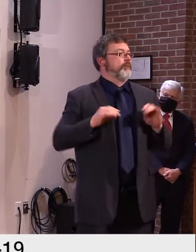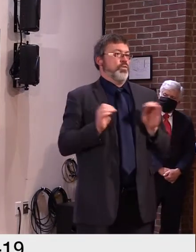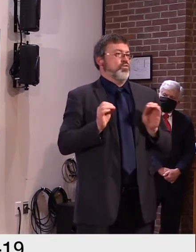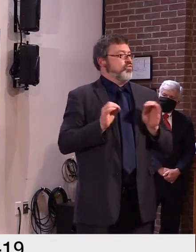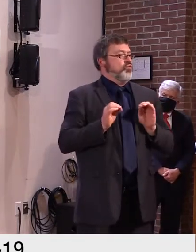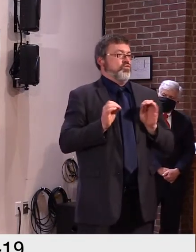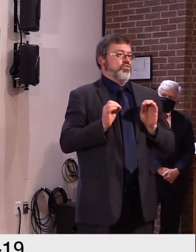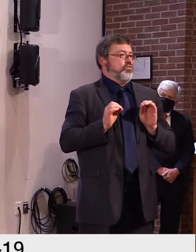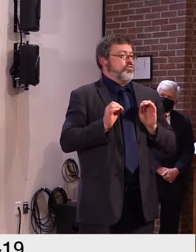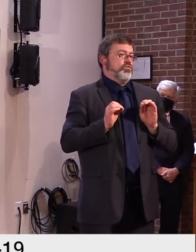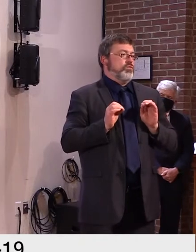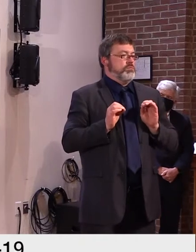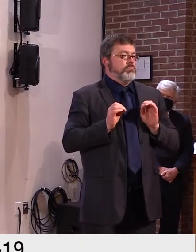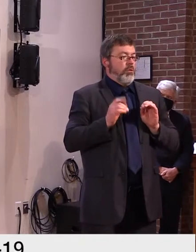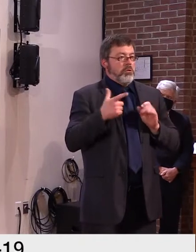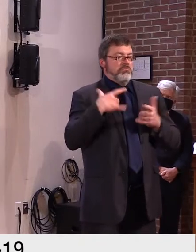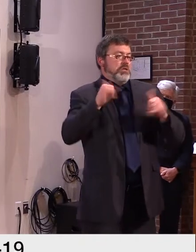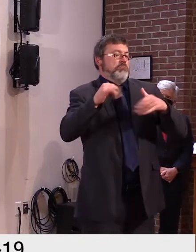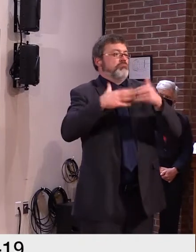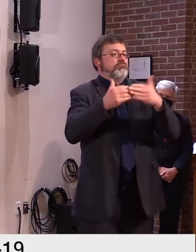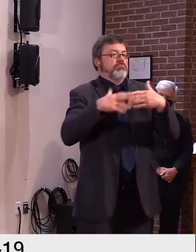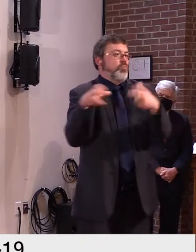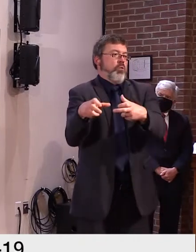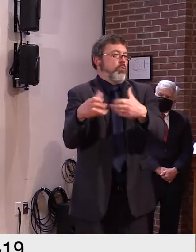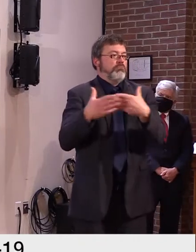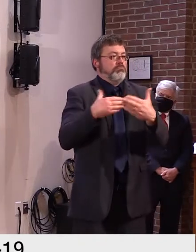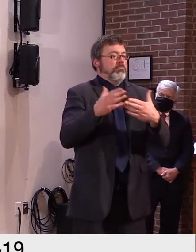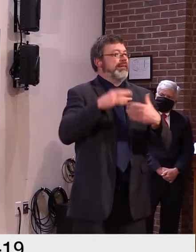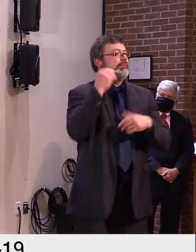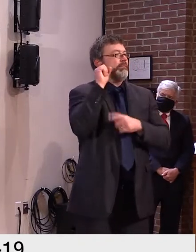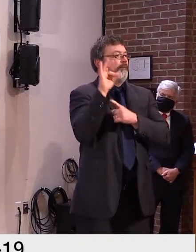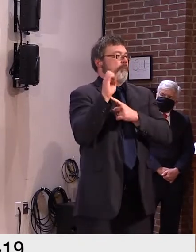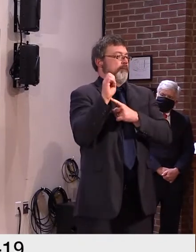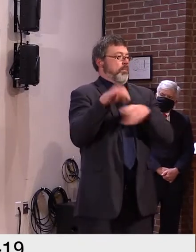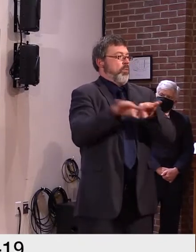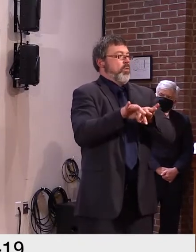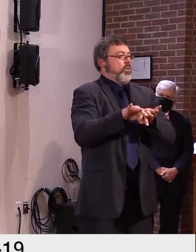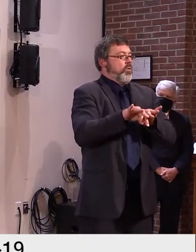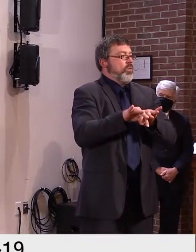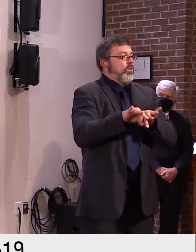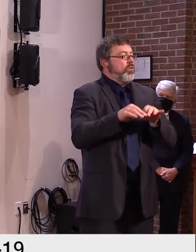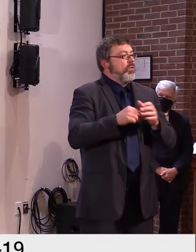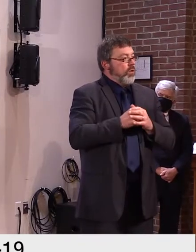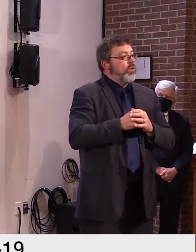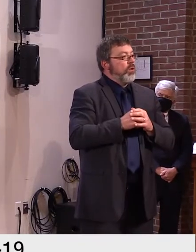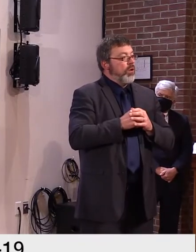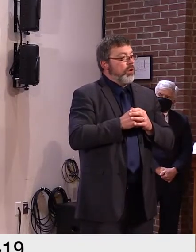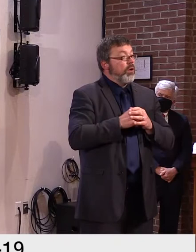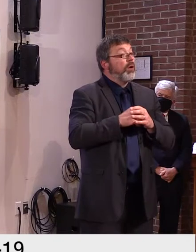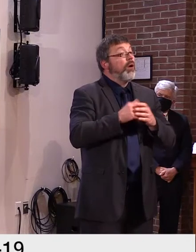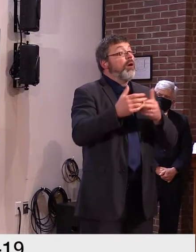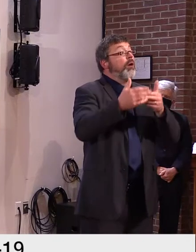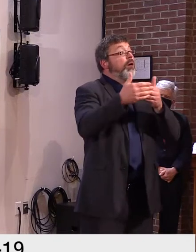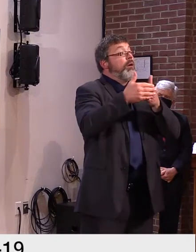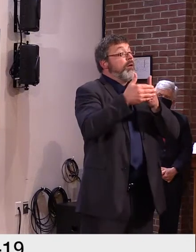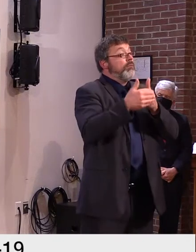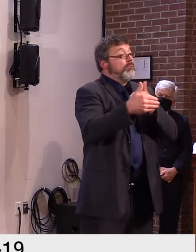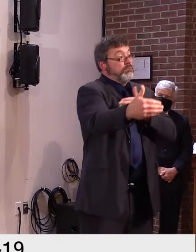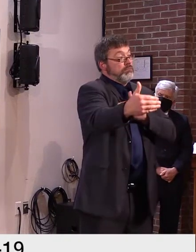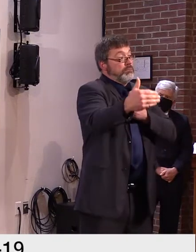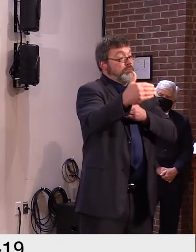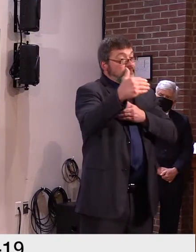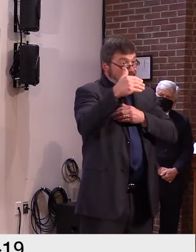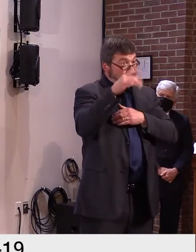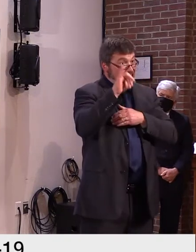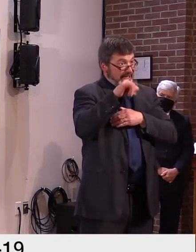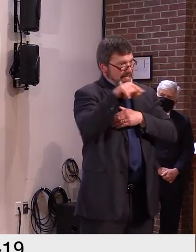In terms of supports, workers will have access to paid sick leave either through the Families First Coronavirus Relief Fund